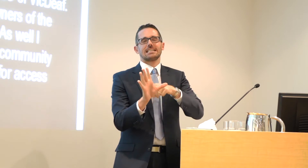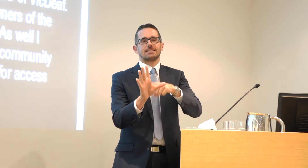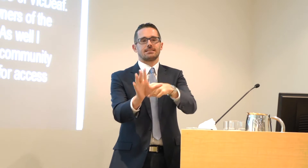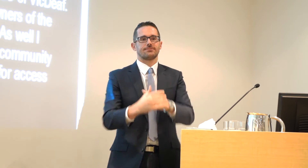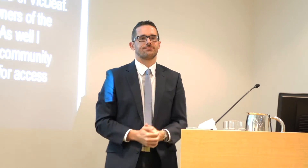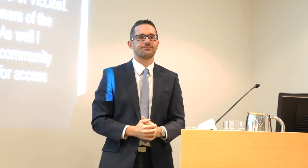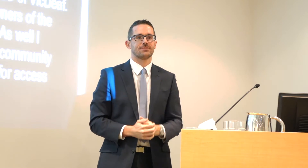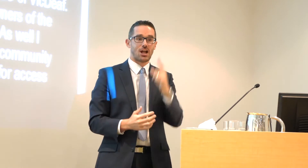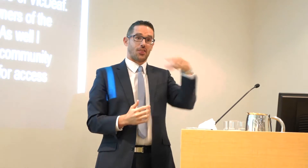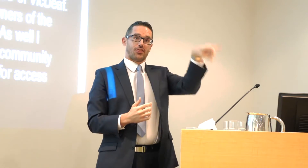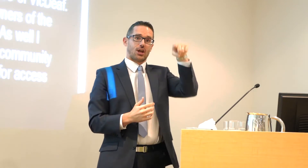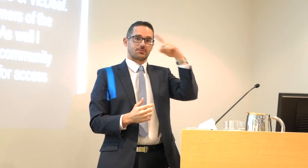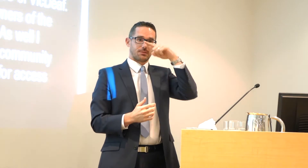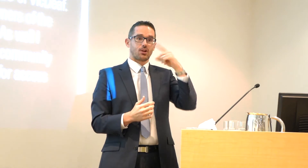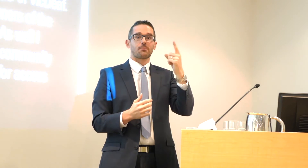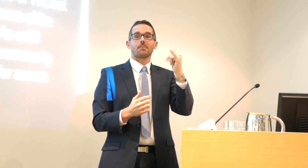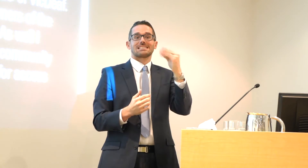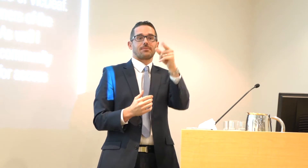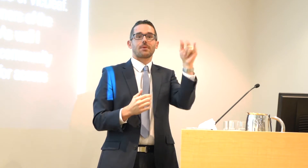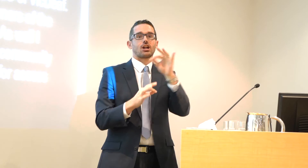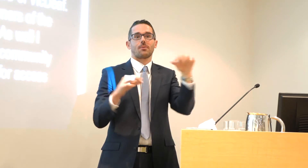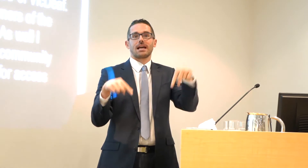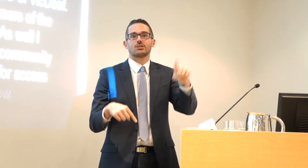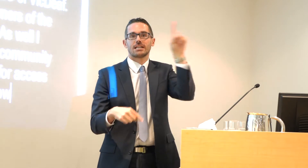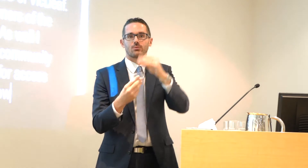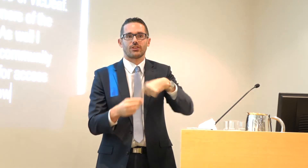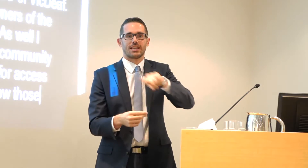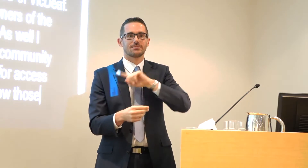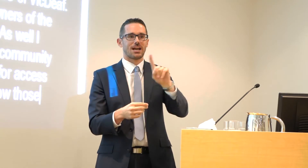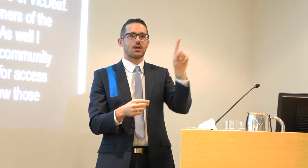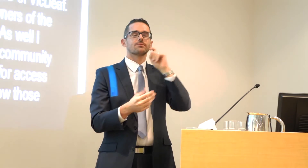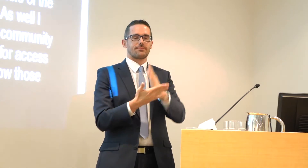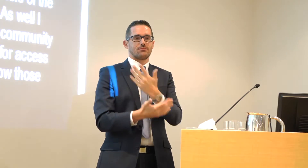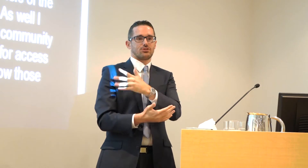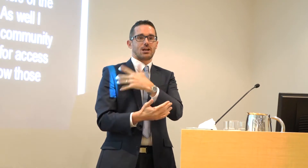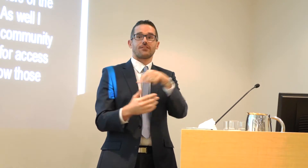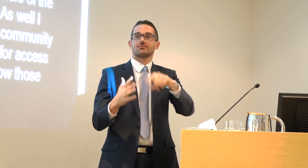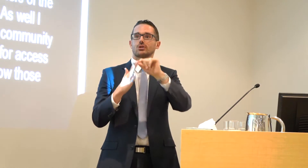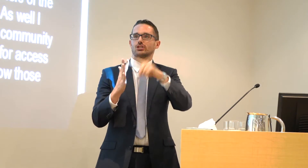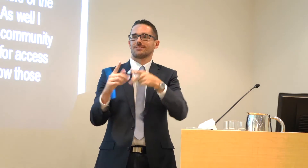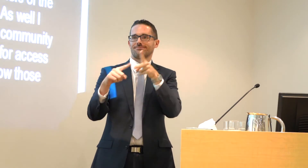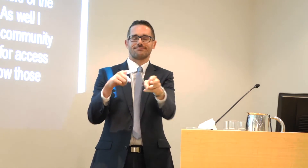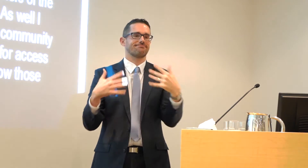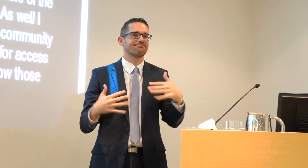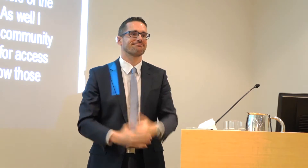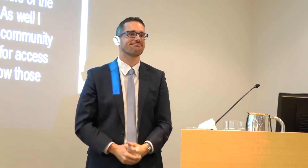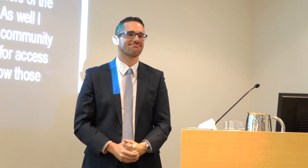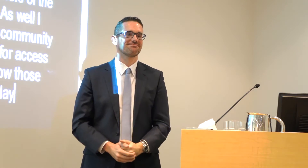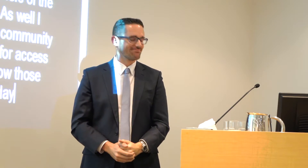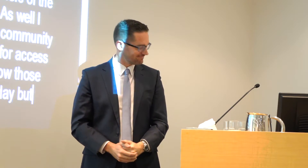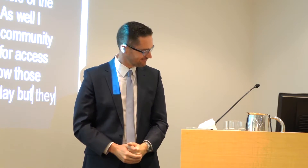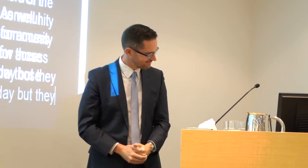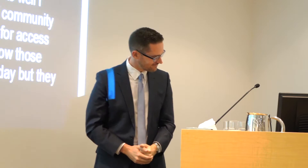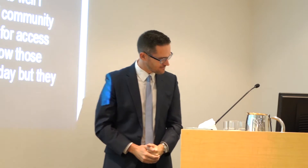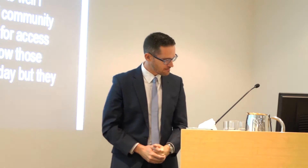and inclusion over the years. I know those people, some of them may not be here with us today, but they will be very proud of this particular